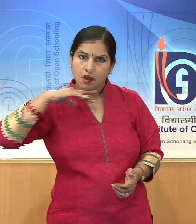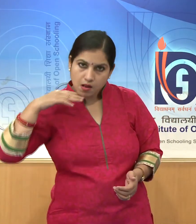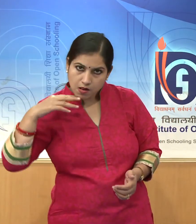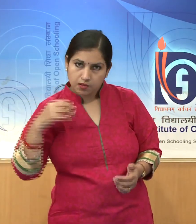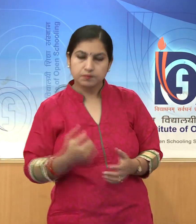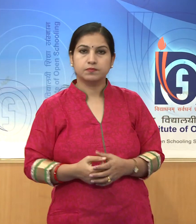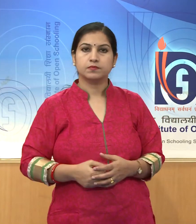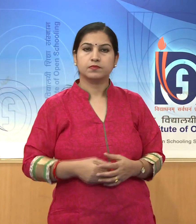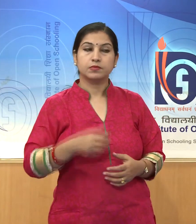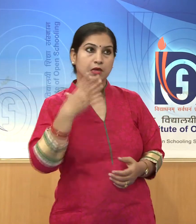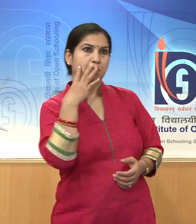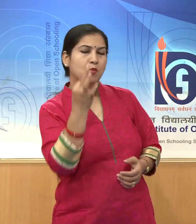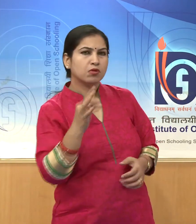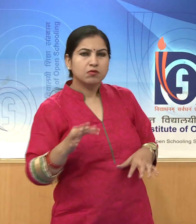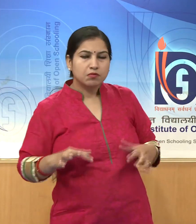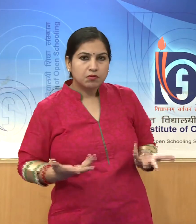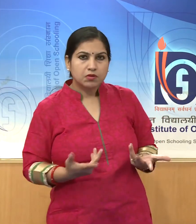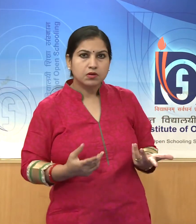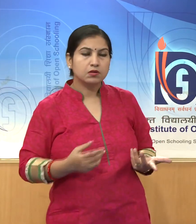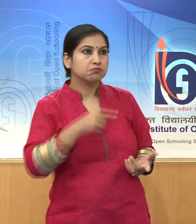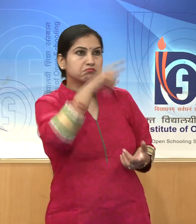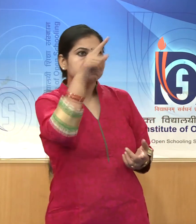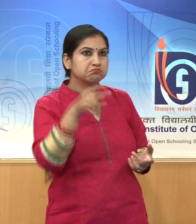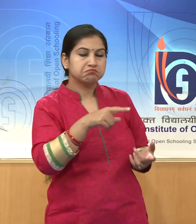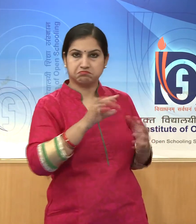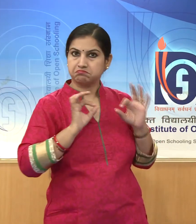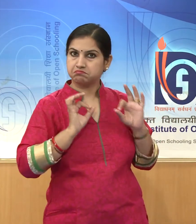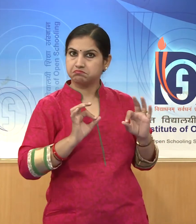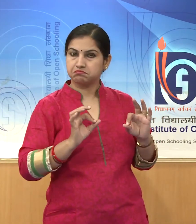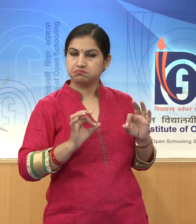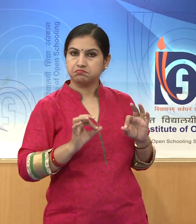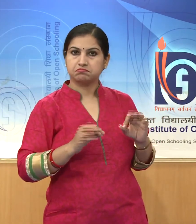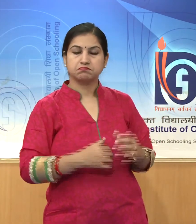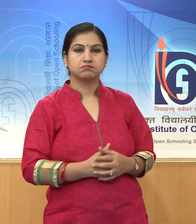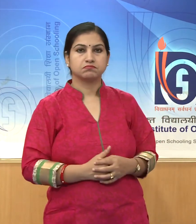Colors play a nominal role in this painting.